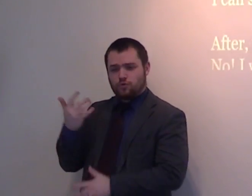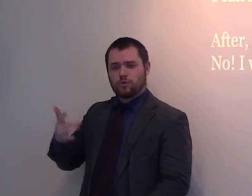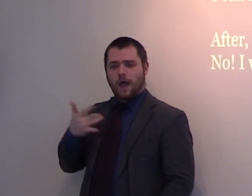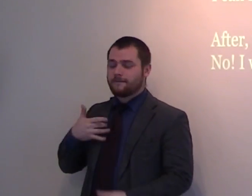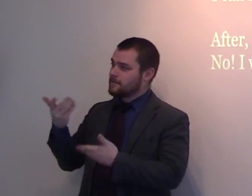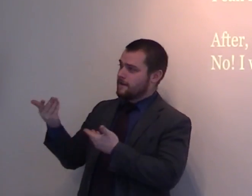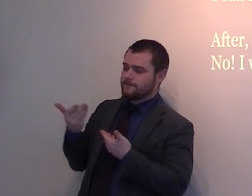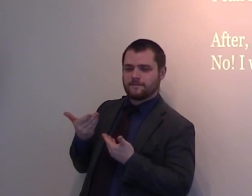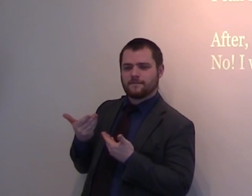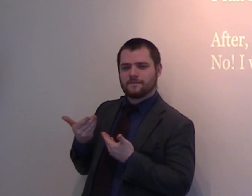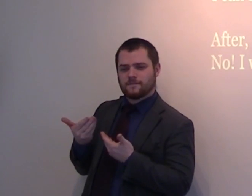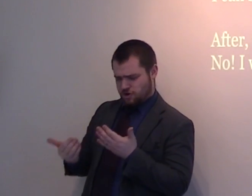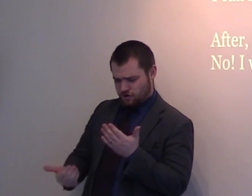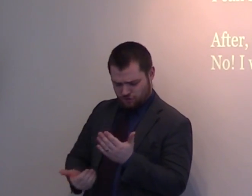Now I can serve Him.